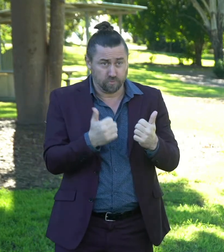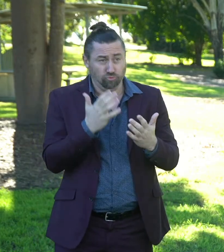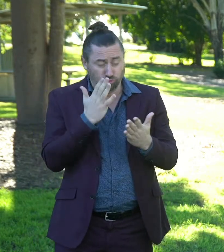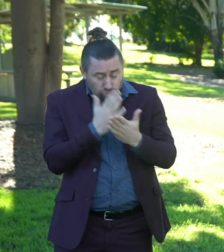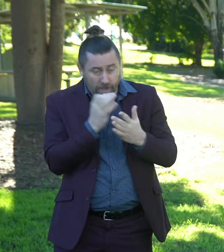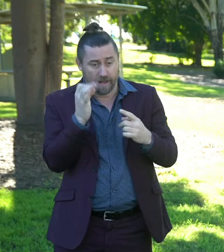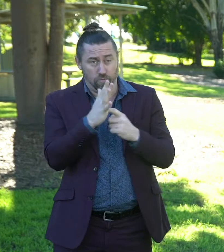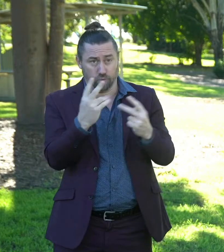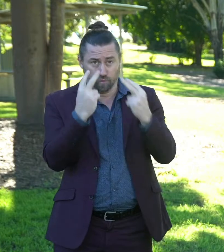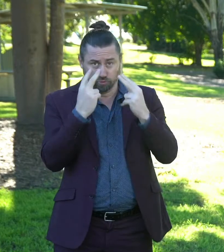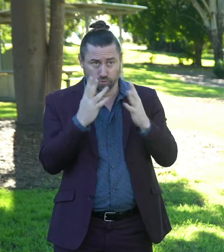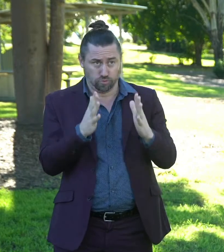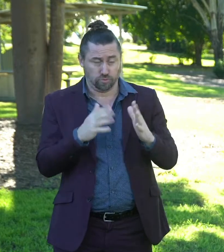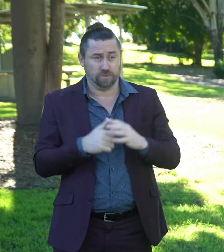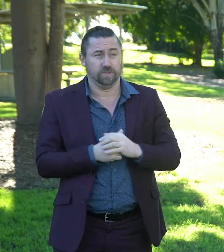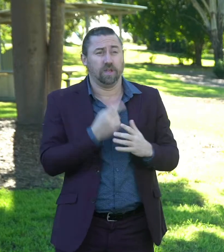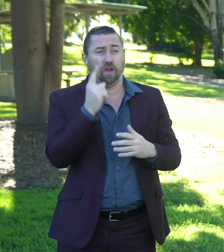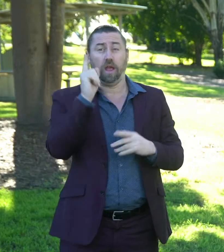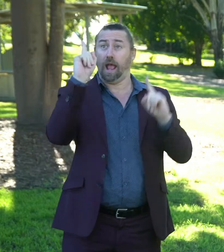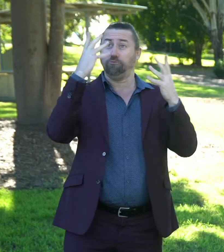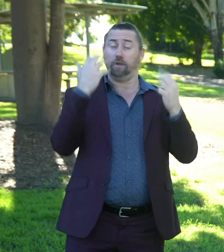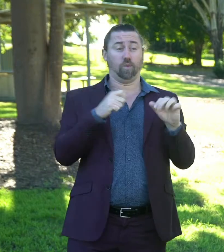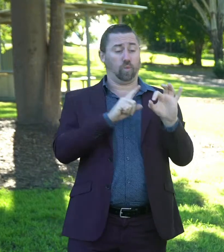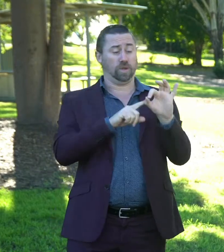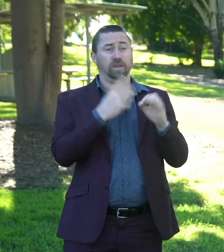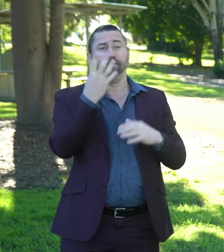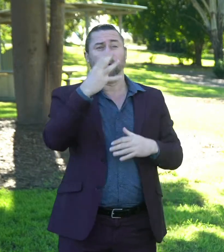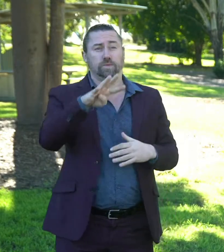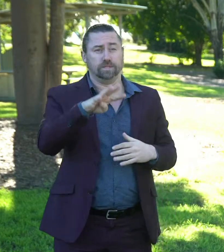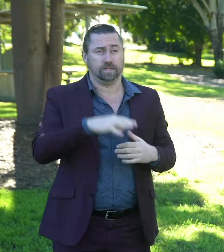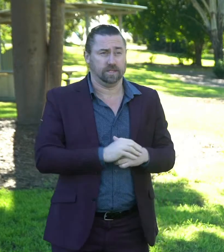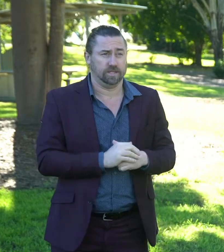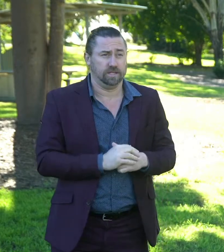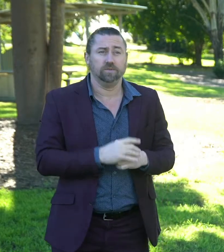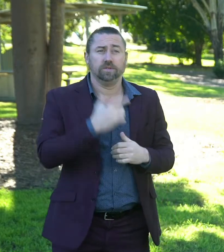important. So we now have 40 active cases. We've had